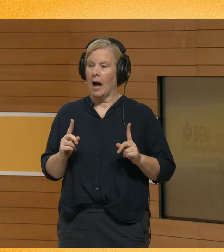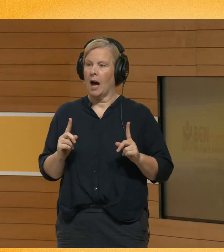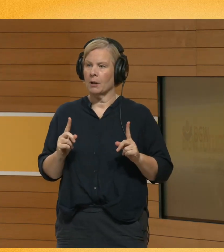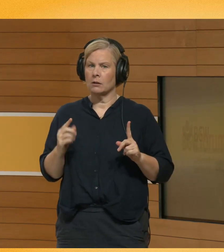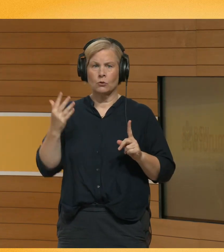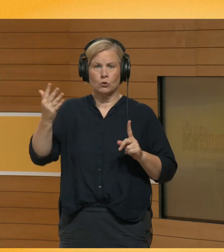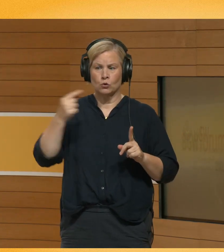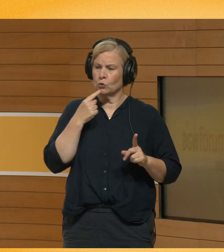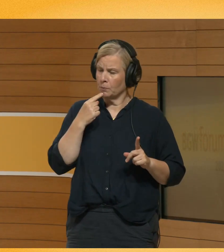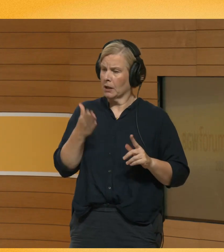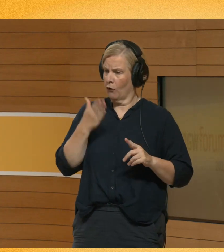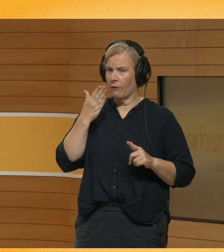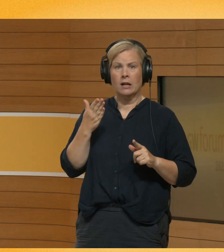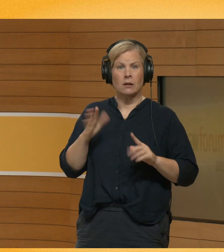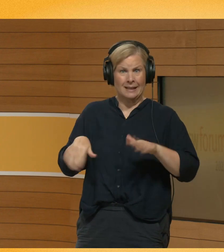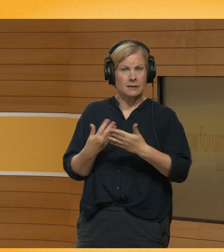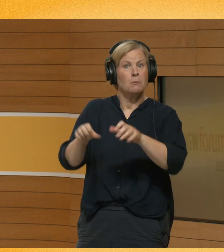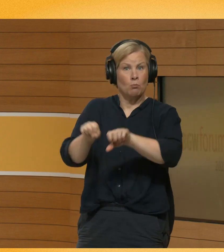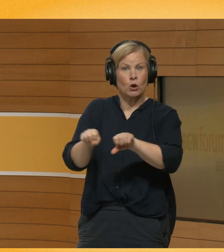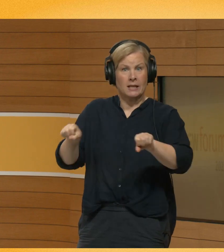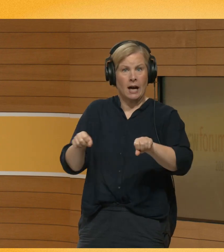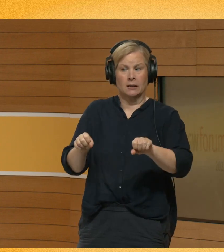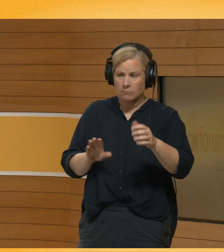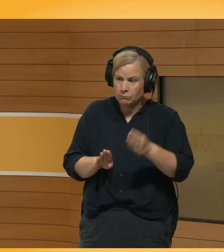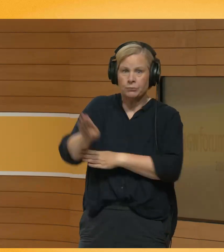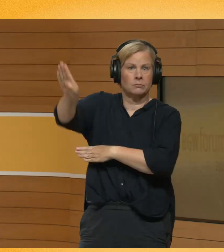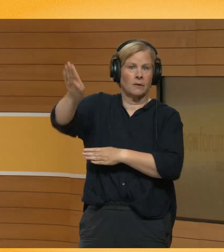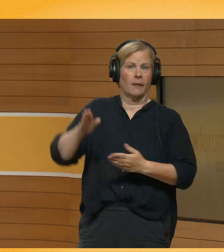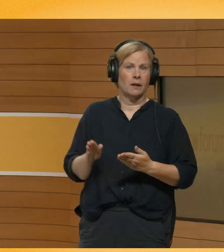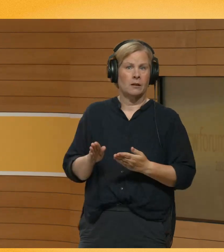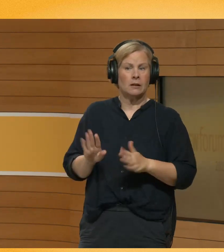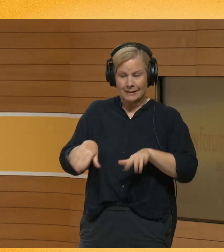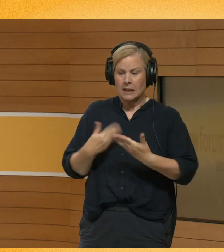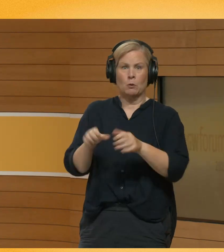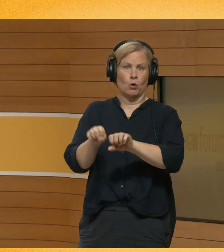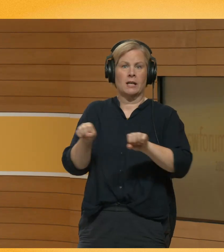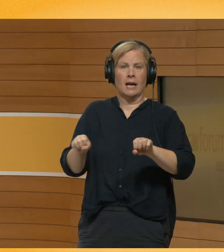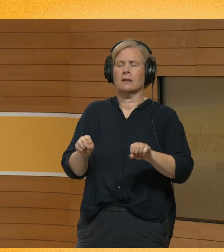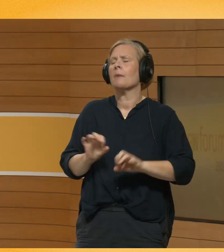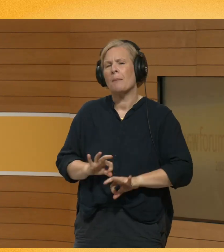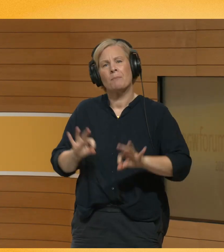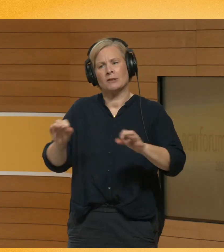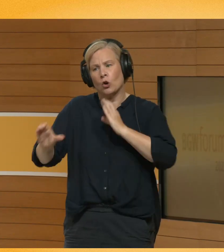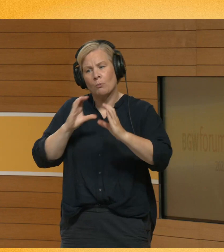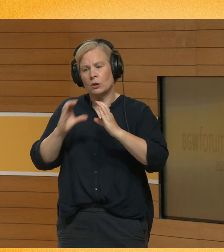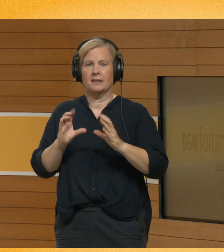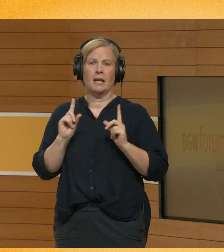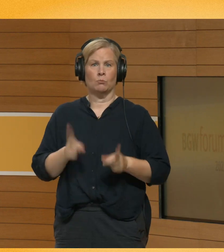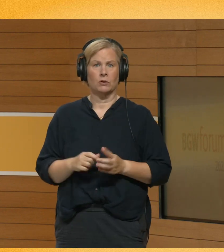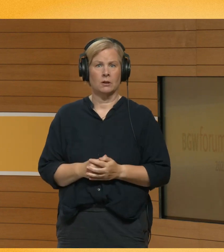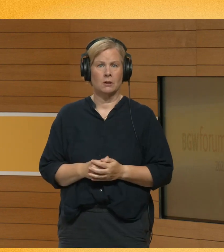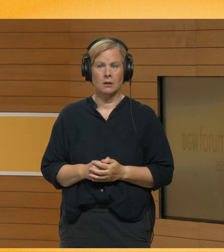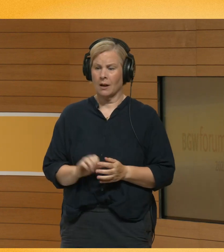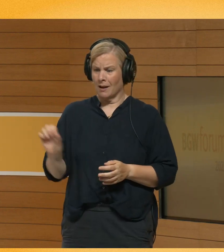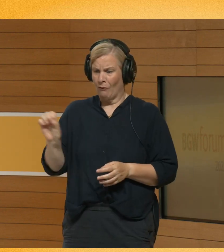needed to delve into that further. I mean, what was really going on? Why did staff feel that there was no opportunities for them within the